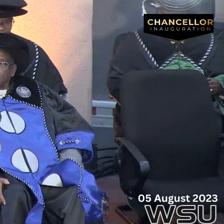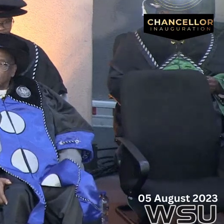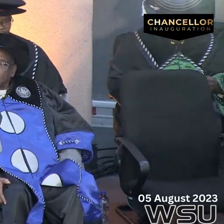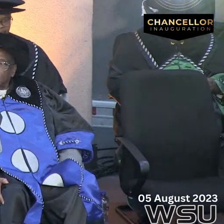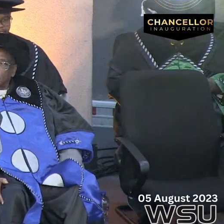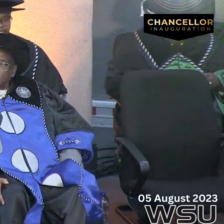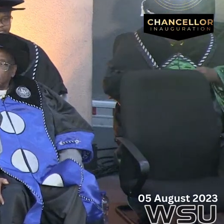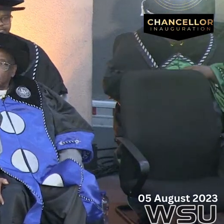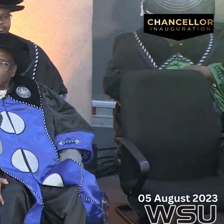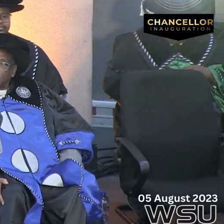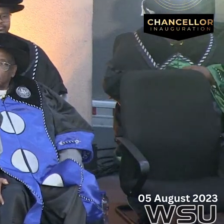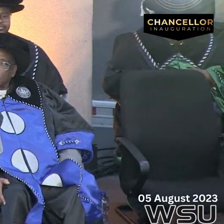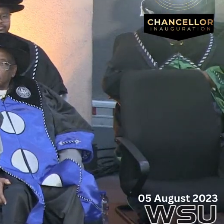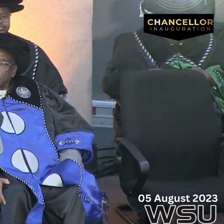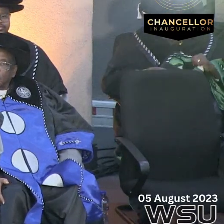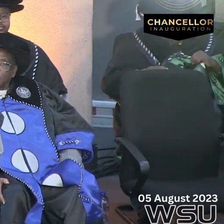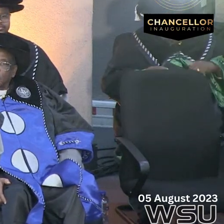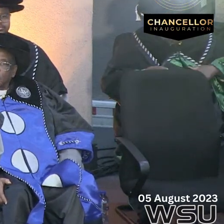chartered accountant.